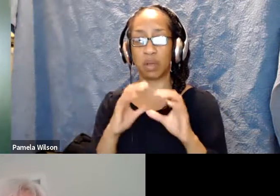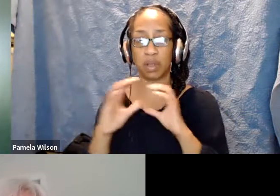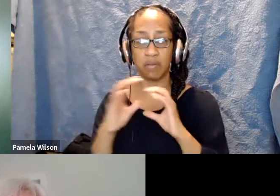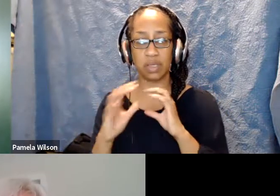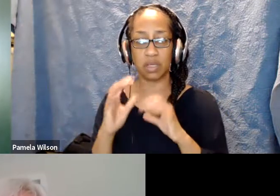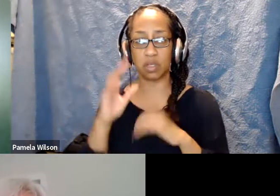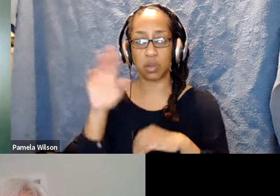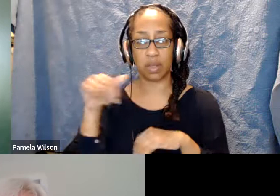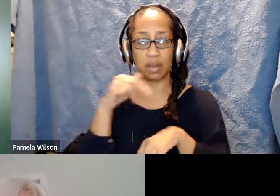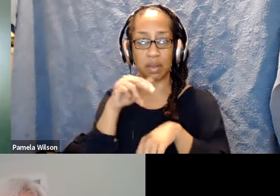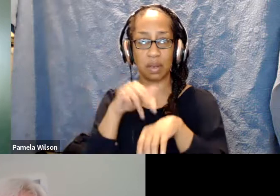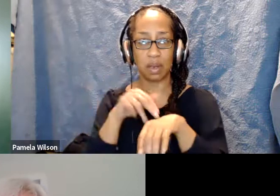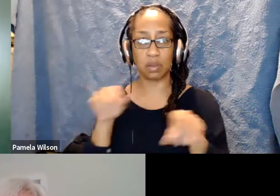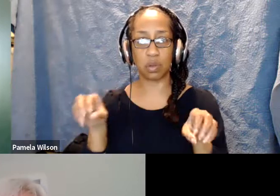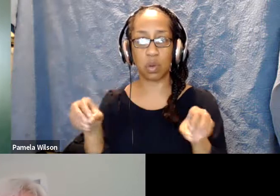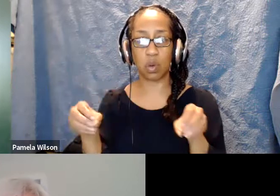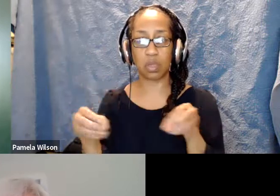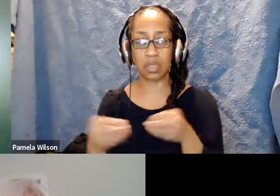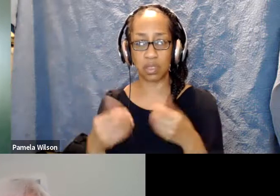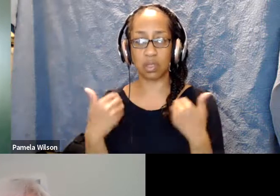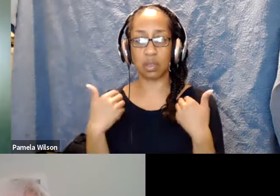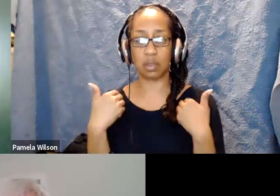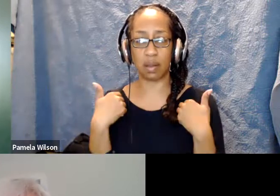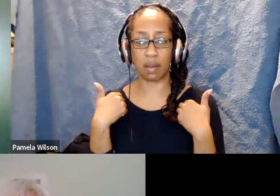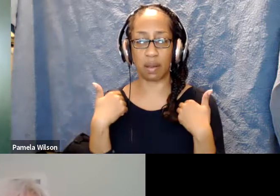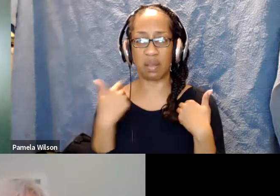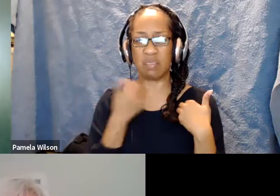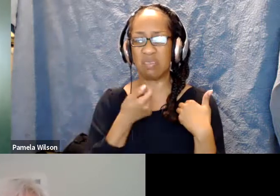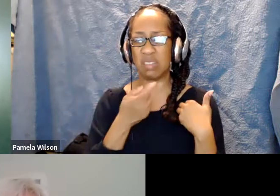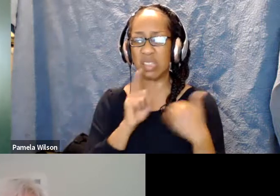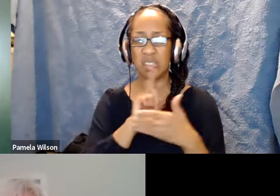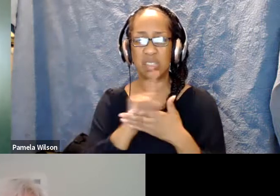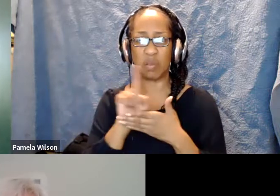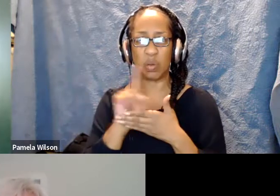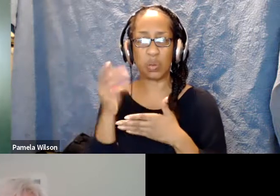membership organizations had several weeks ago.